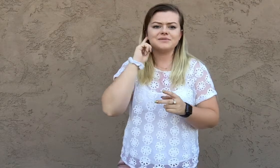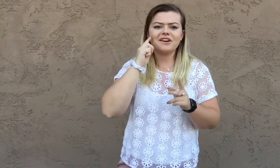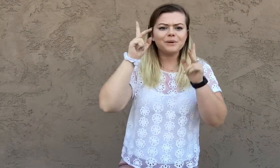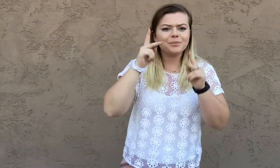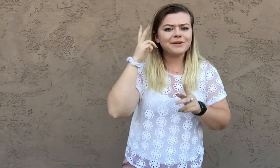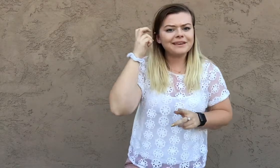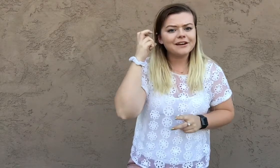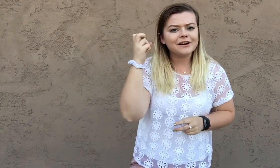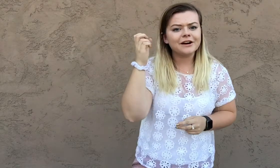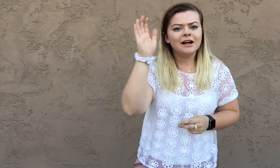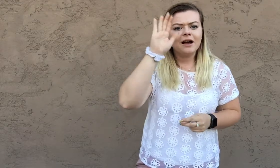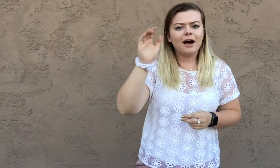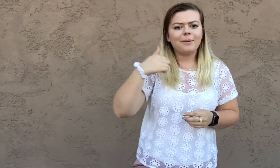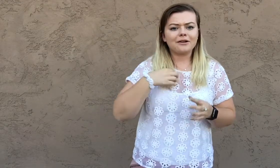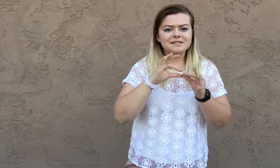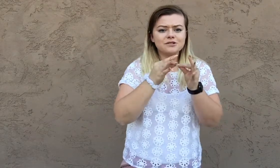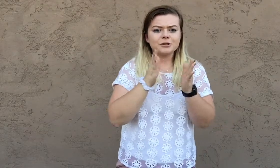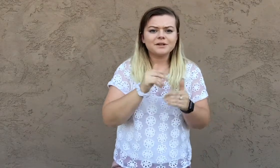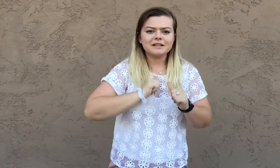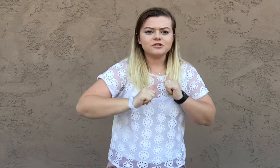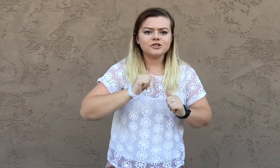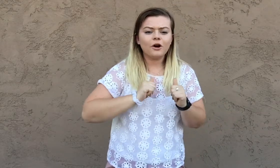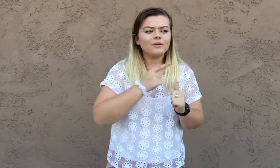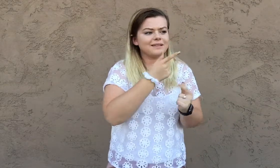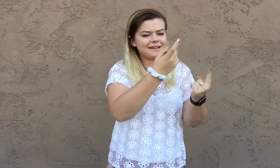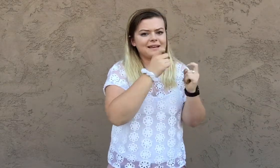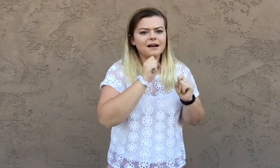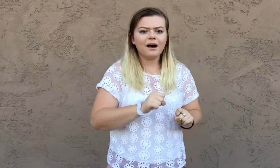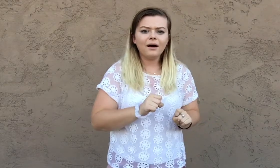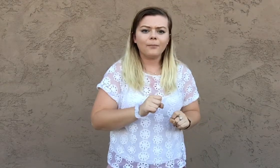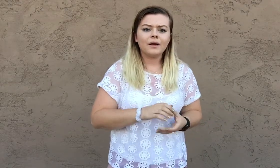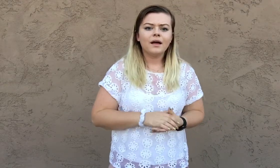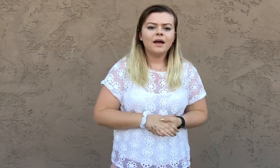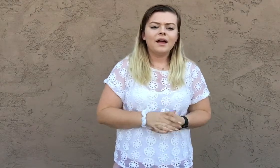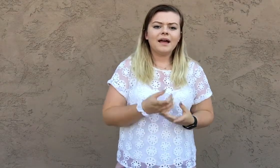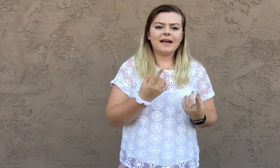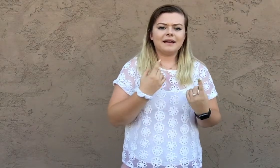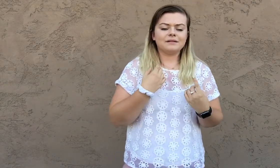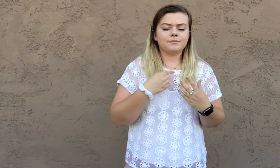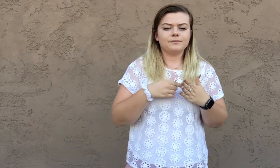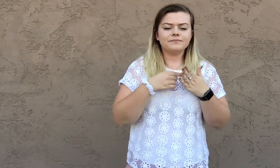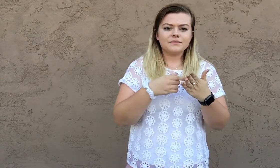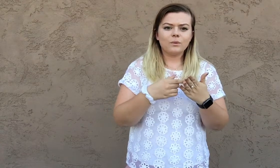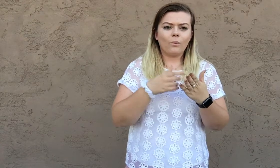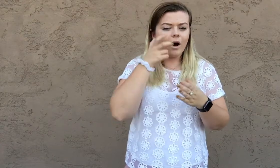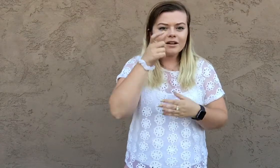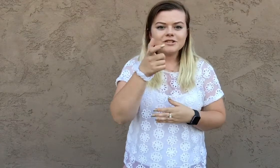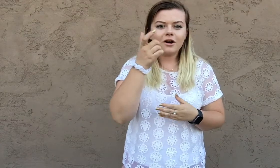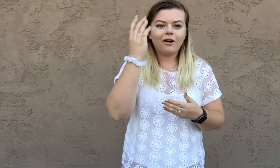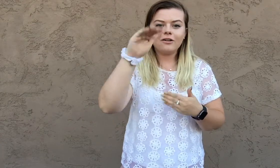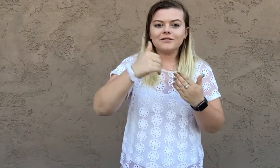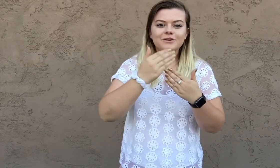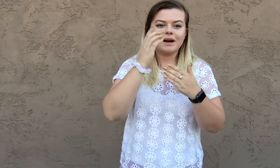deaf people hear about us interpreting the show, that they can come and watch all of you